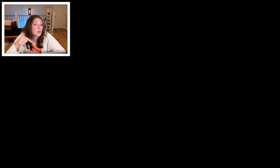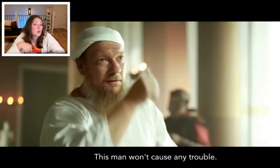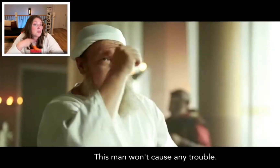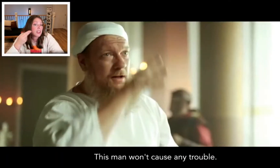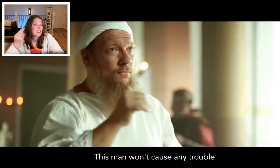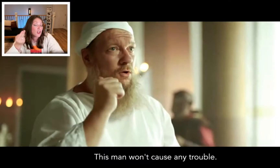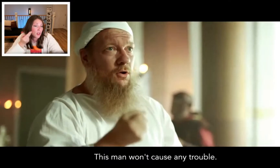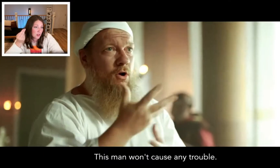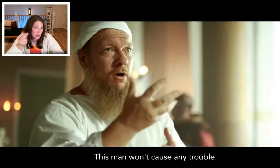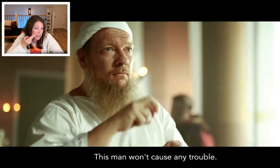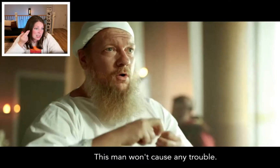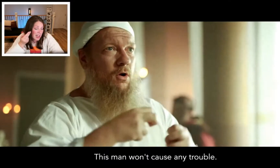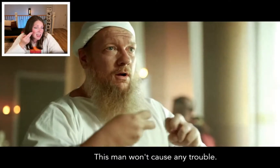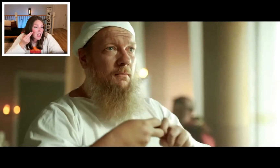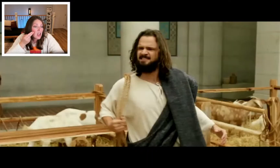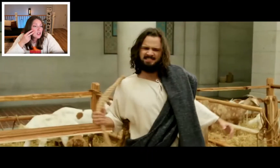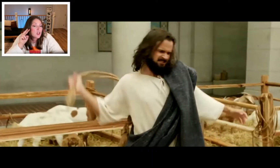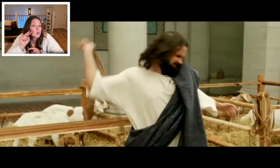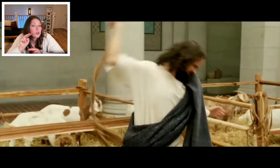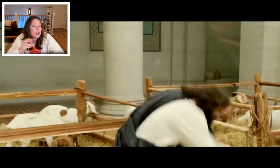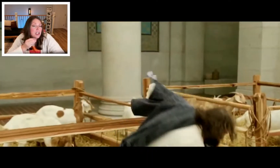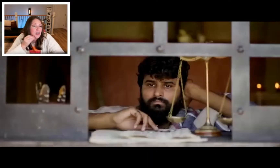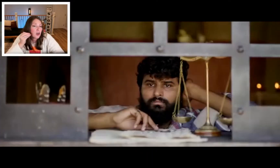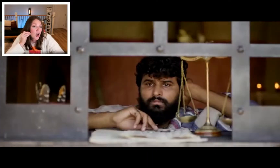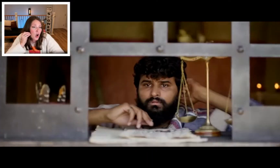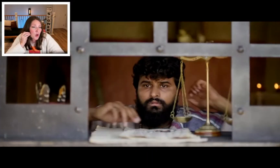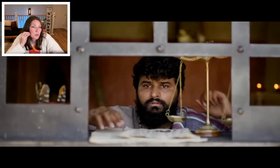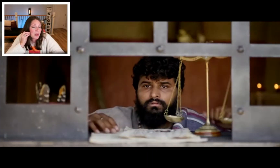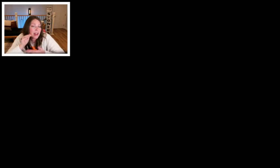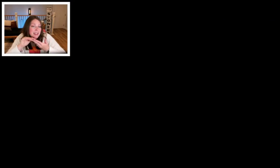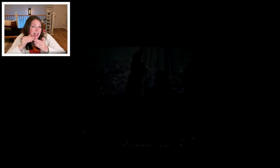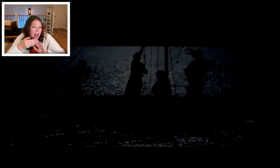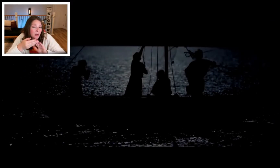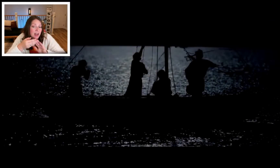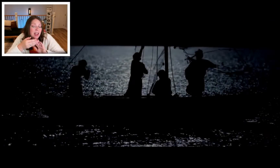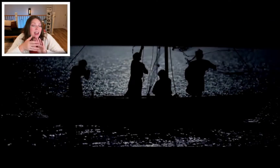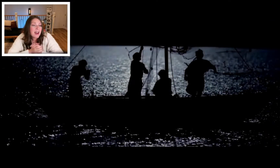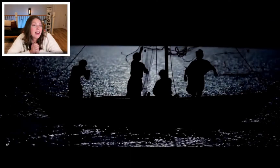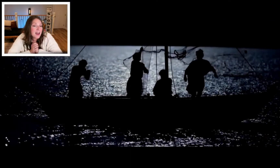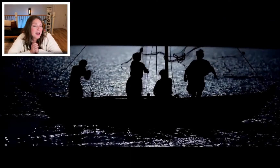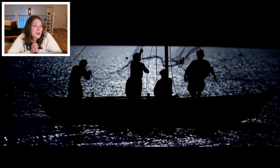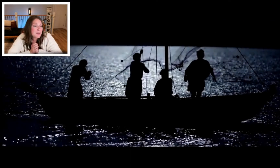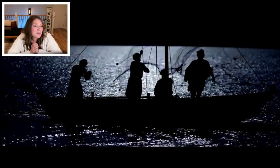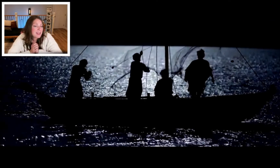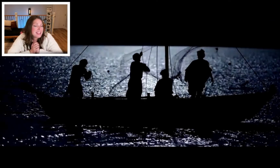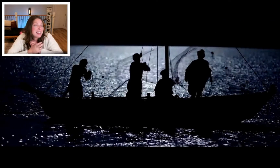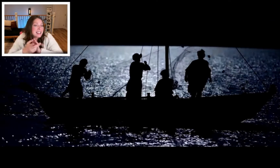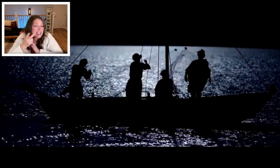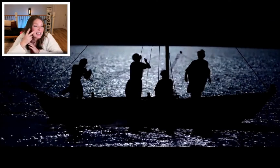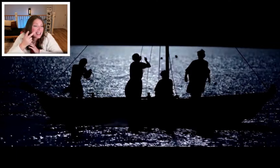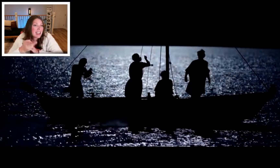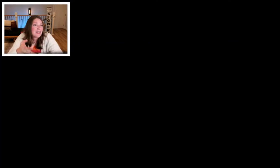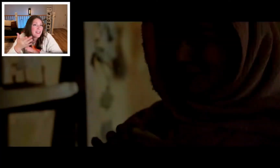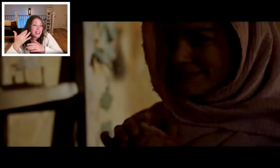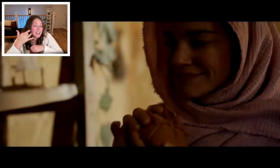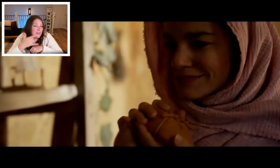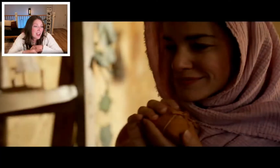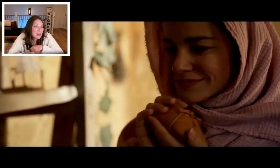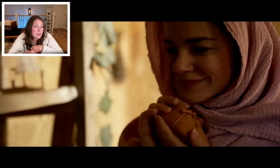through this Thursday. So look in your hometown to see if it is